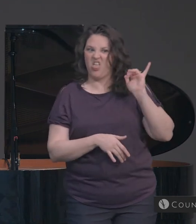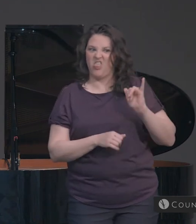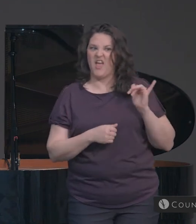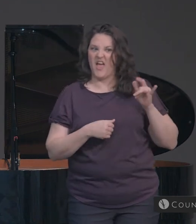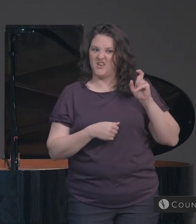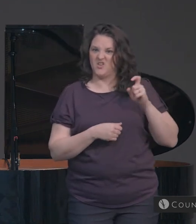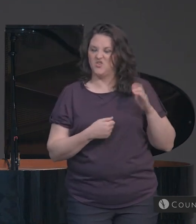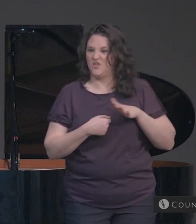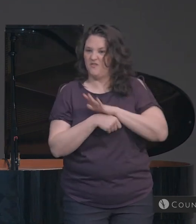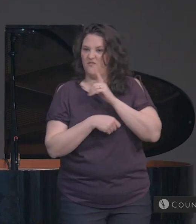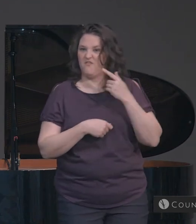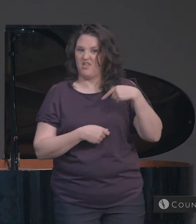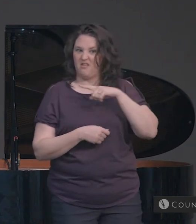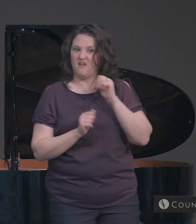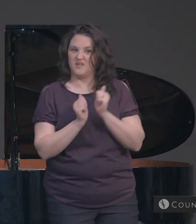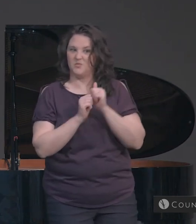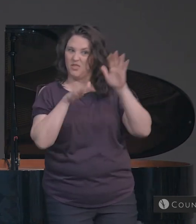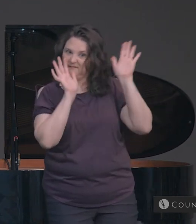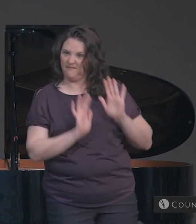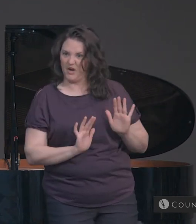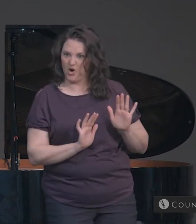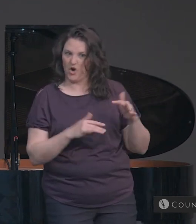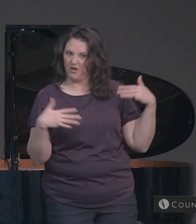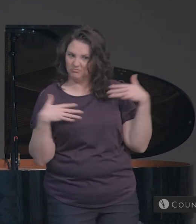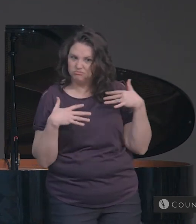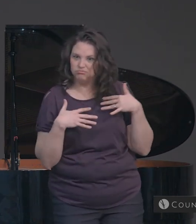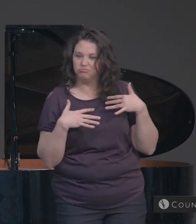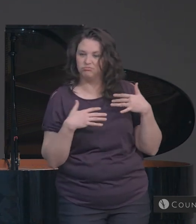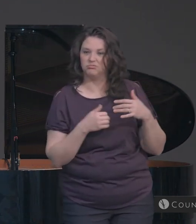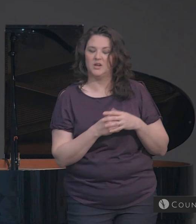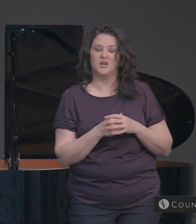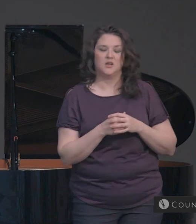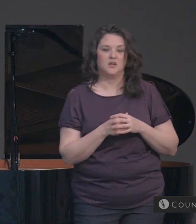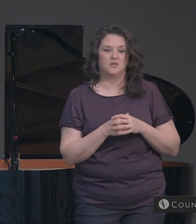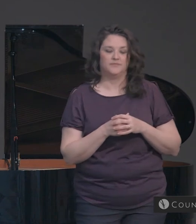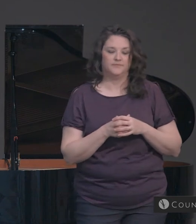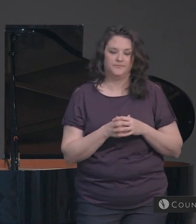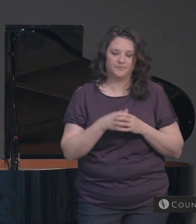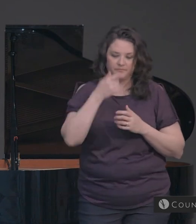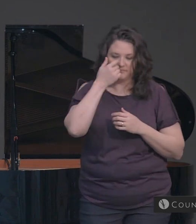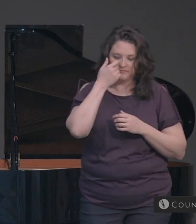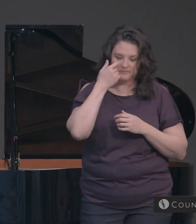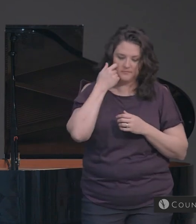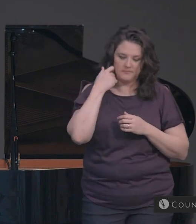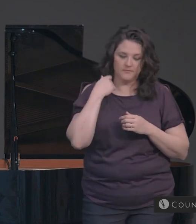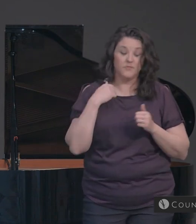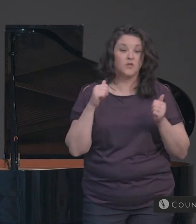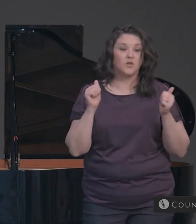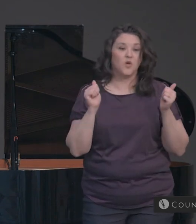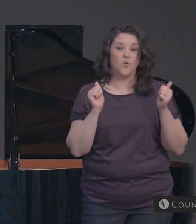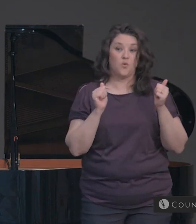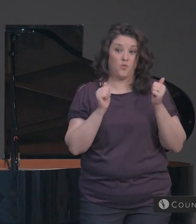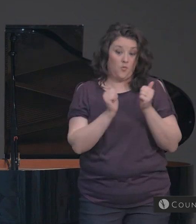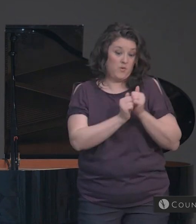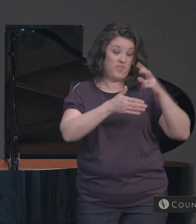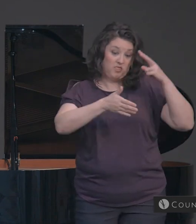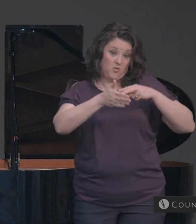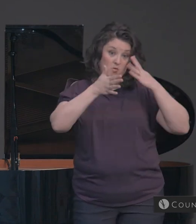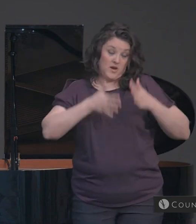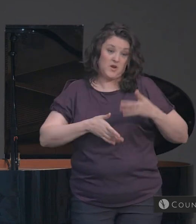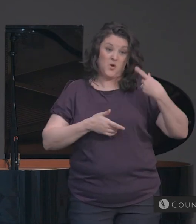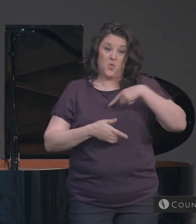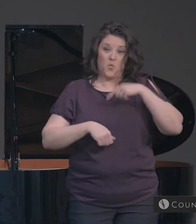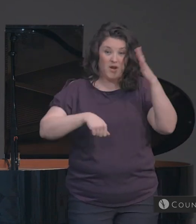seek his way, if we decide to follow ourselves rather than follow him. With the reader, we are called